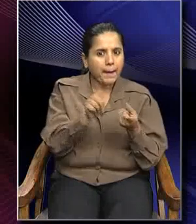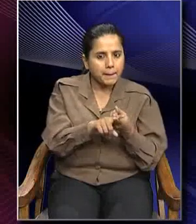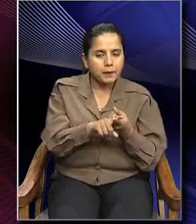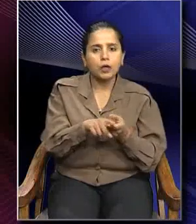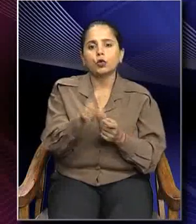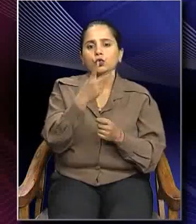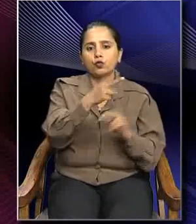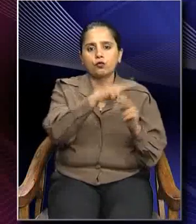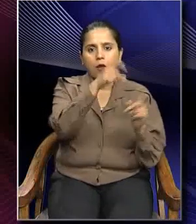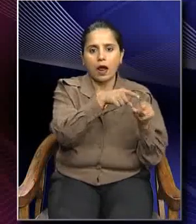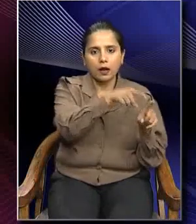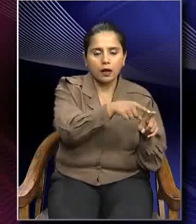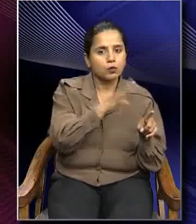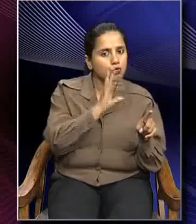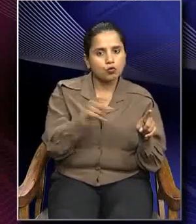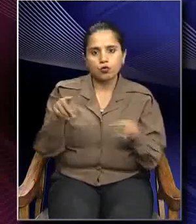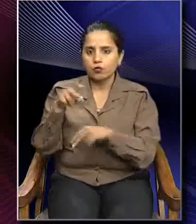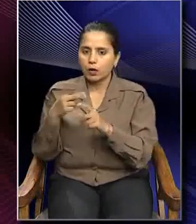two facts.